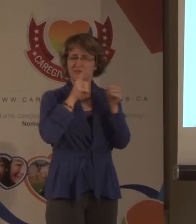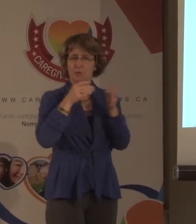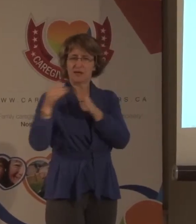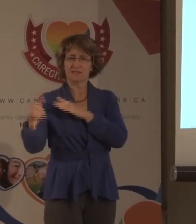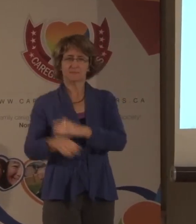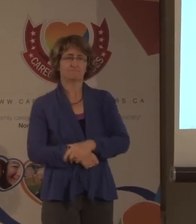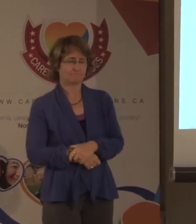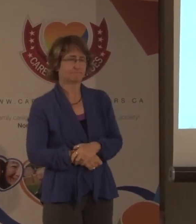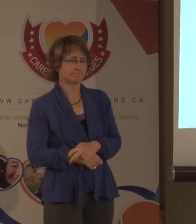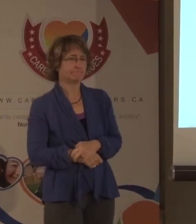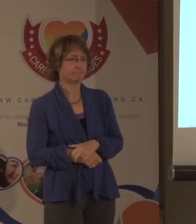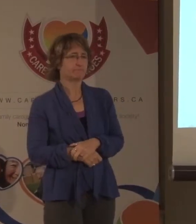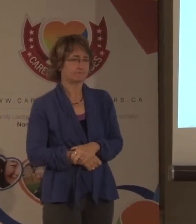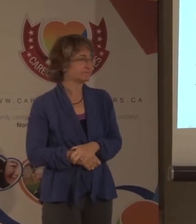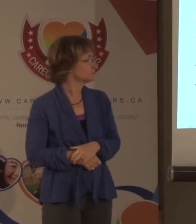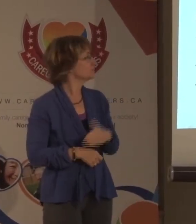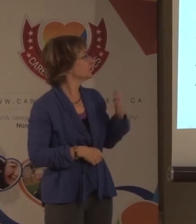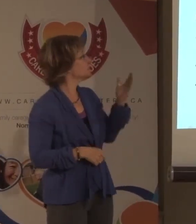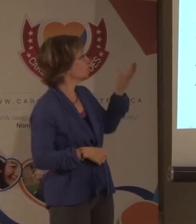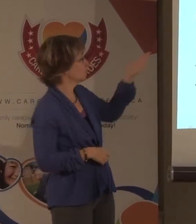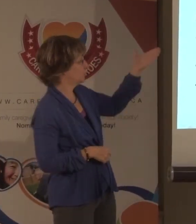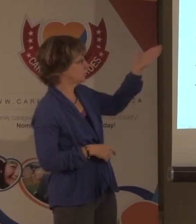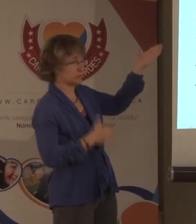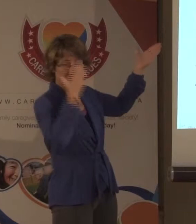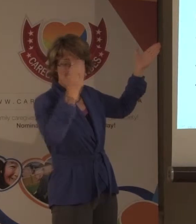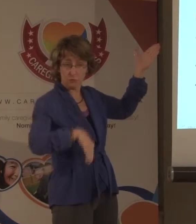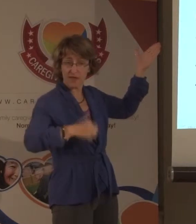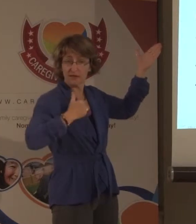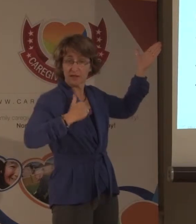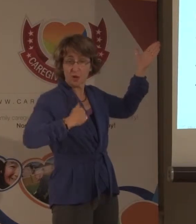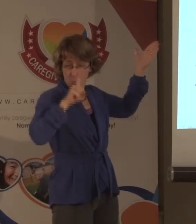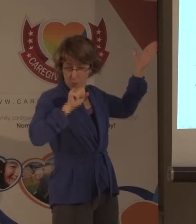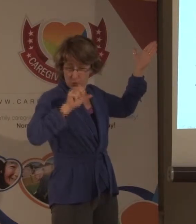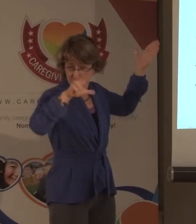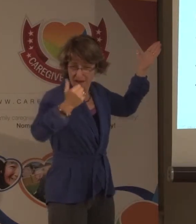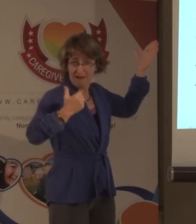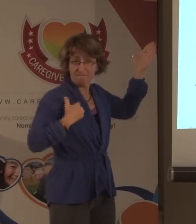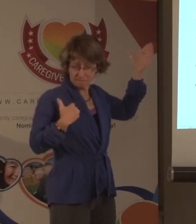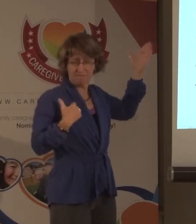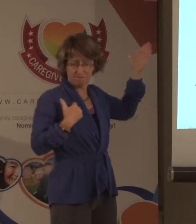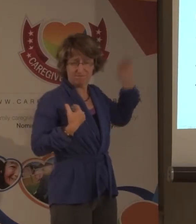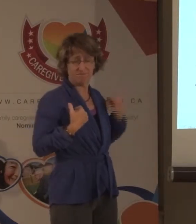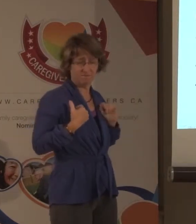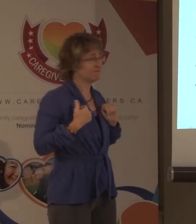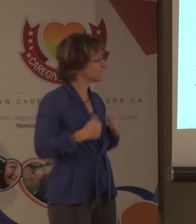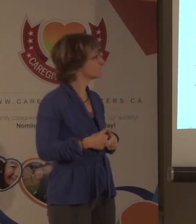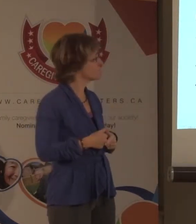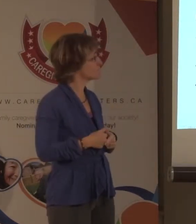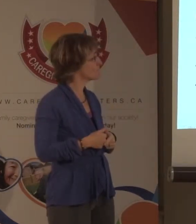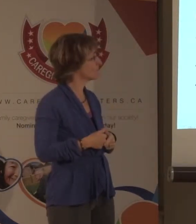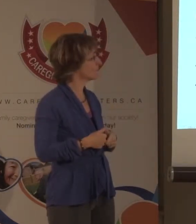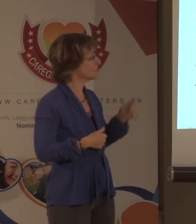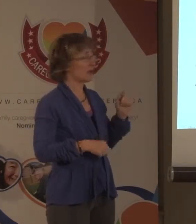Okay, thanks, Paul. So 1.3 million Canadians are living with acquired brain injury.